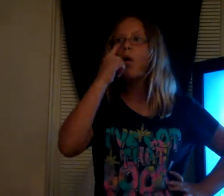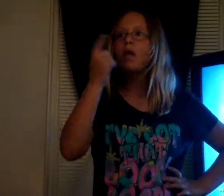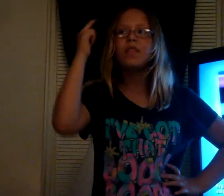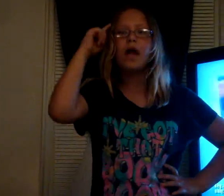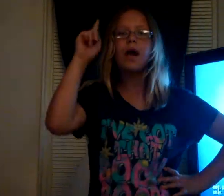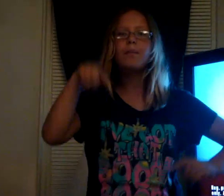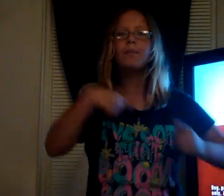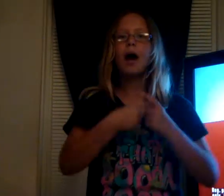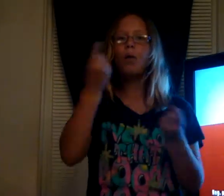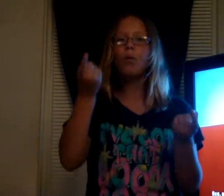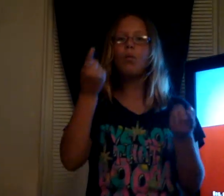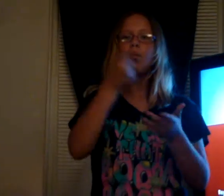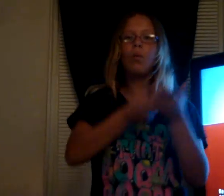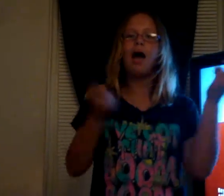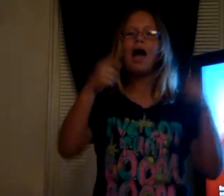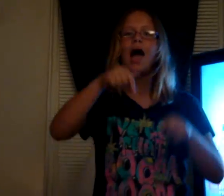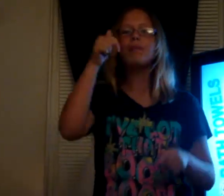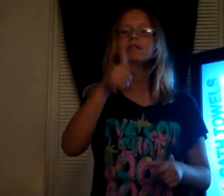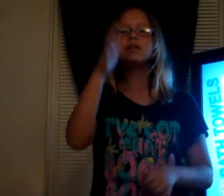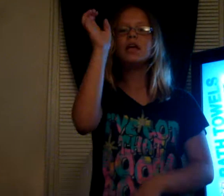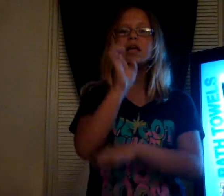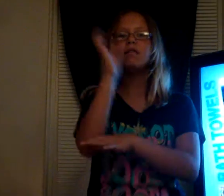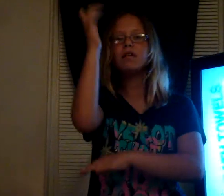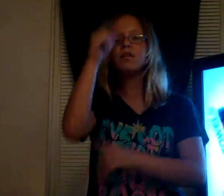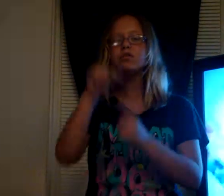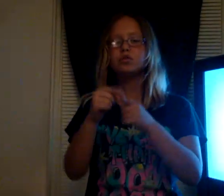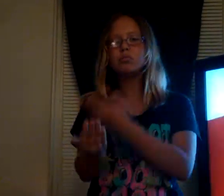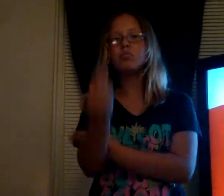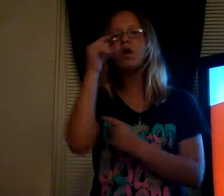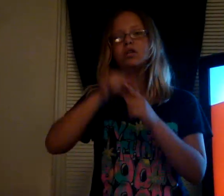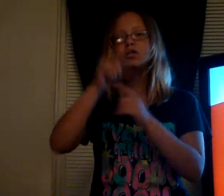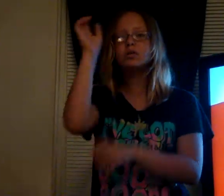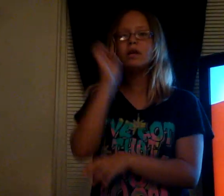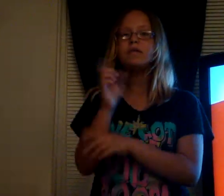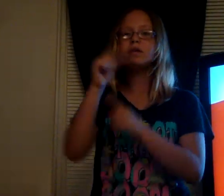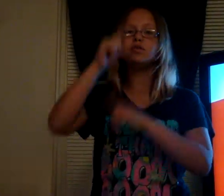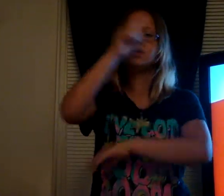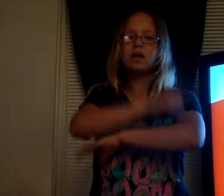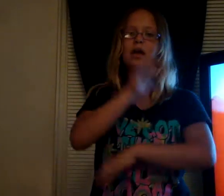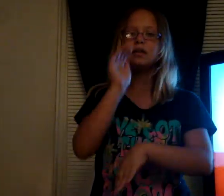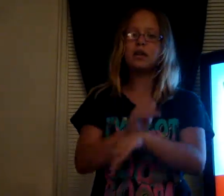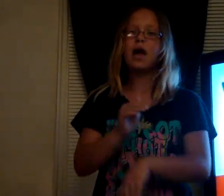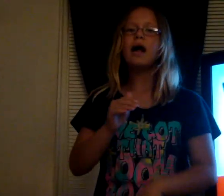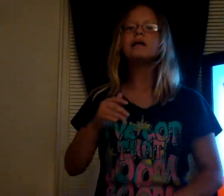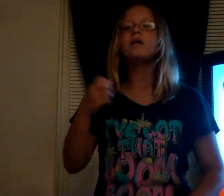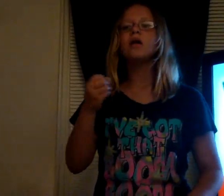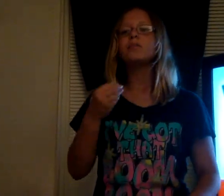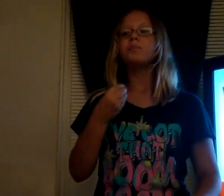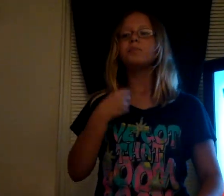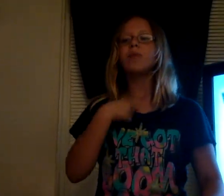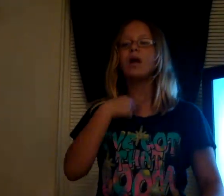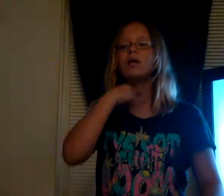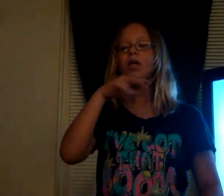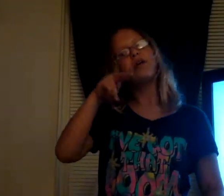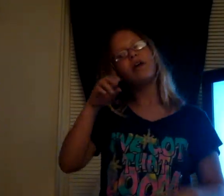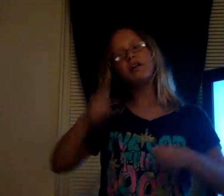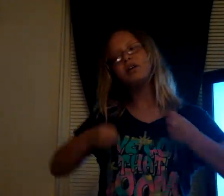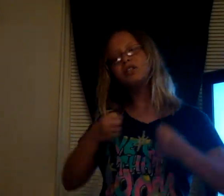$9.99. Canon bath towels are just $3.99. And this ready for campus co-exist by Canon fruton is just $99.99. They're